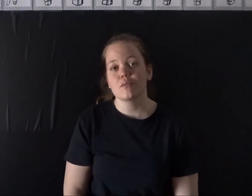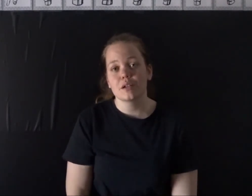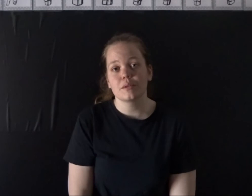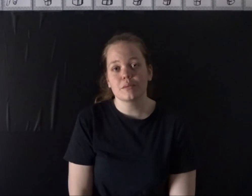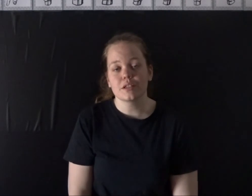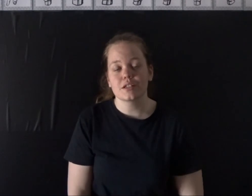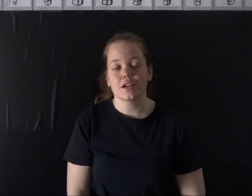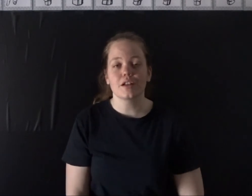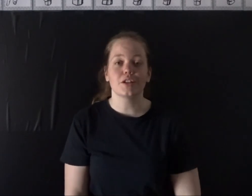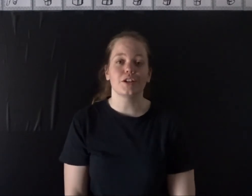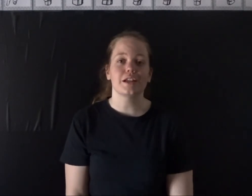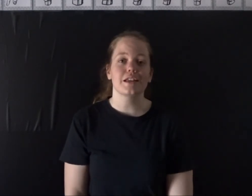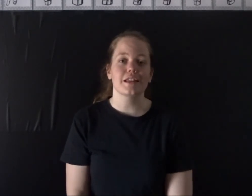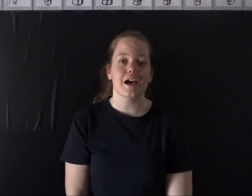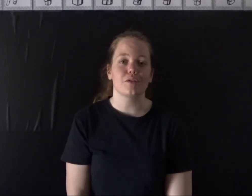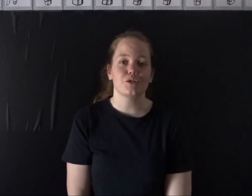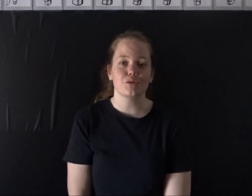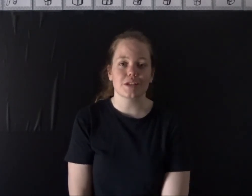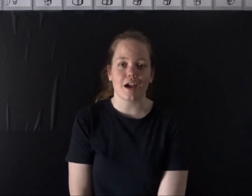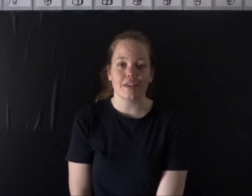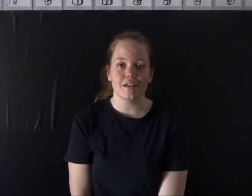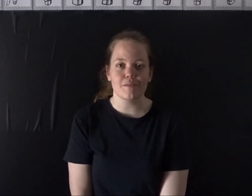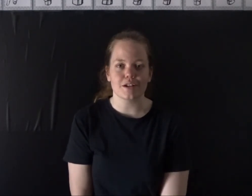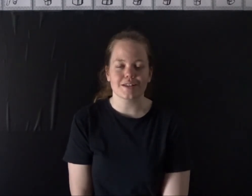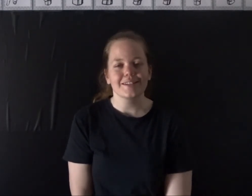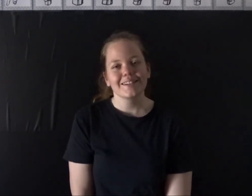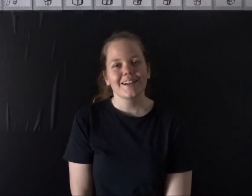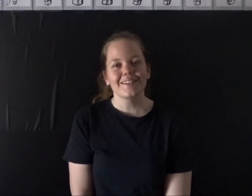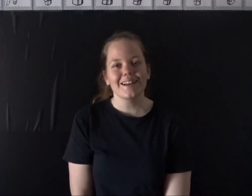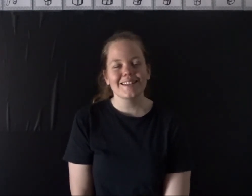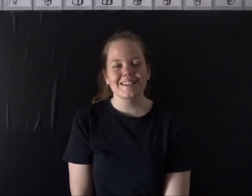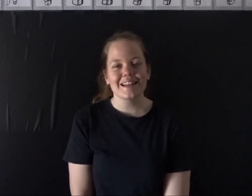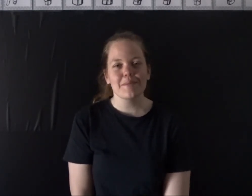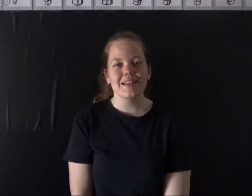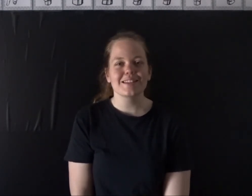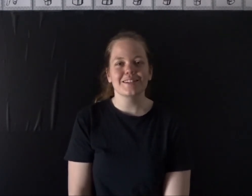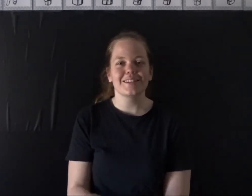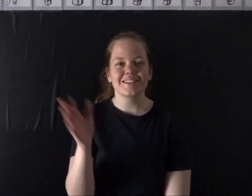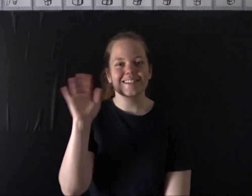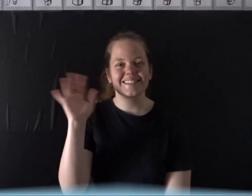where we will start learning how to sign the numbers. Alright, stay limitless, learners!